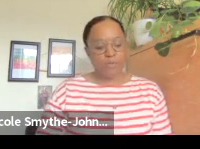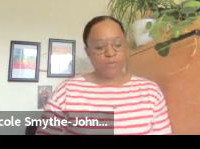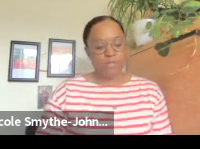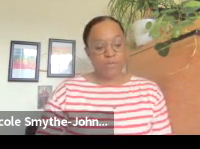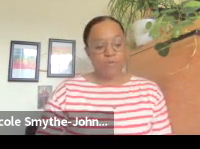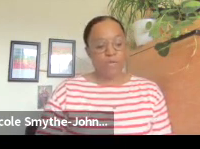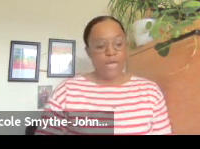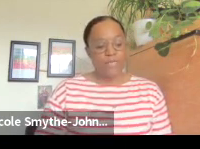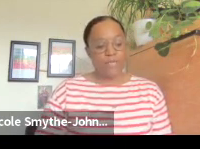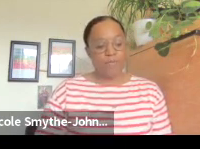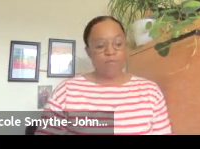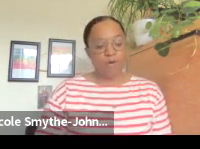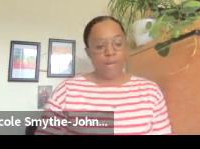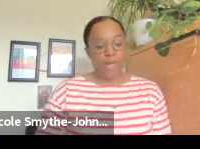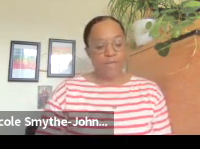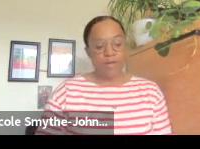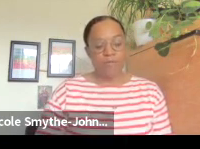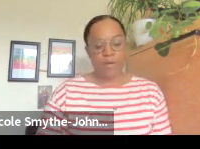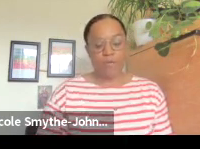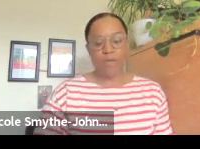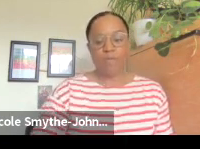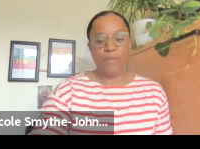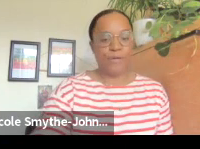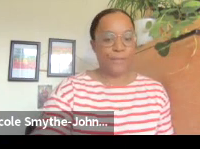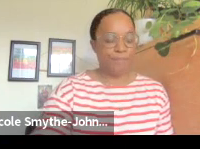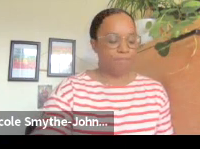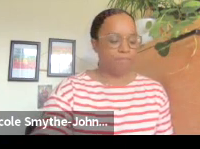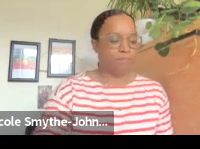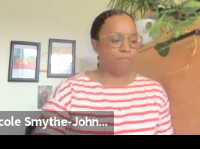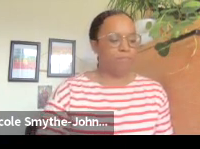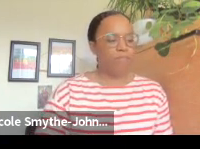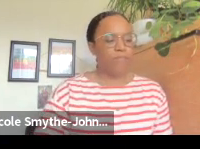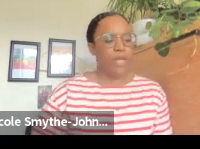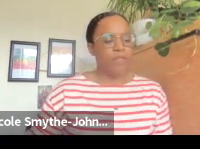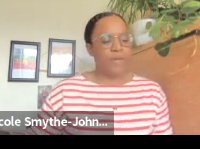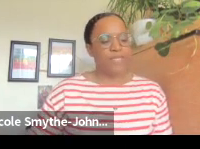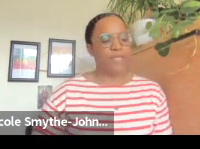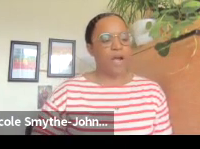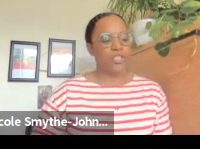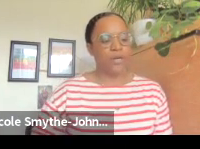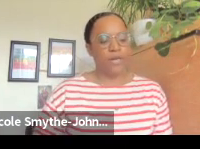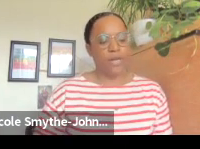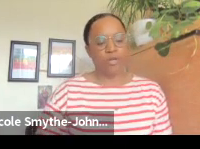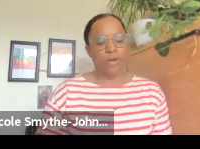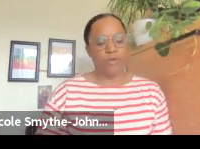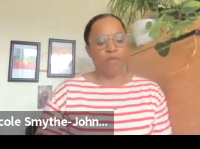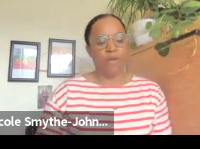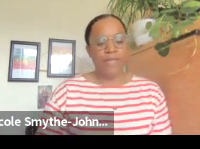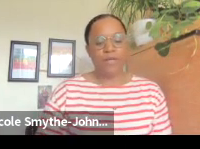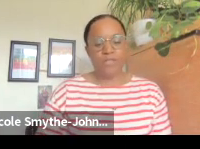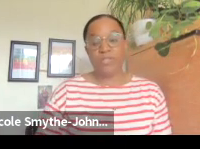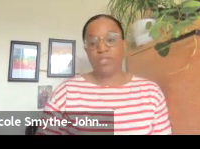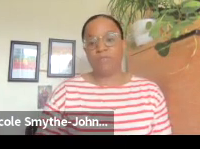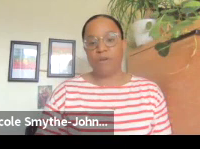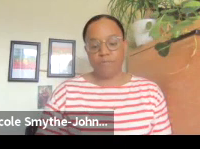with most of Dunkley's oeuvre and seems informed by hand-colored photography of the period. The painting's harsh and unnatural rendering of